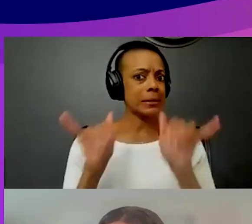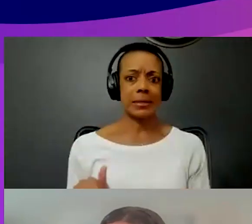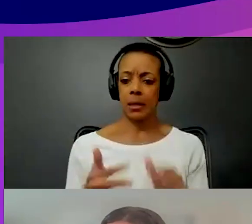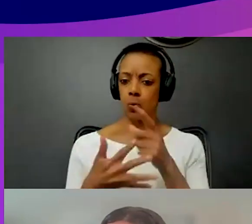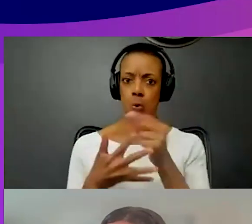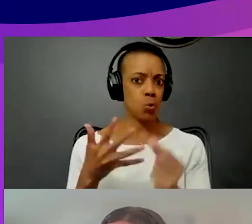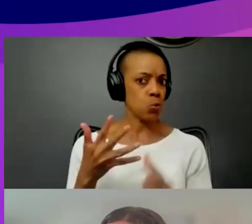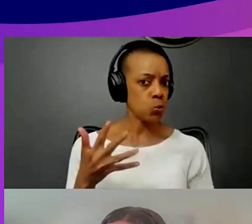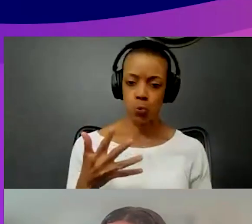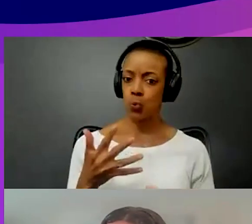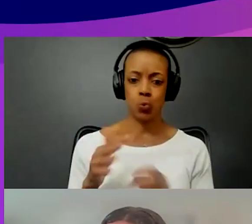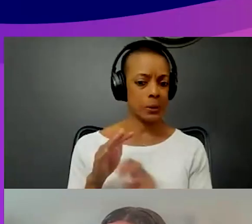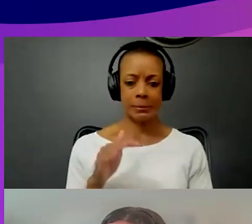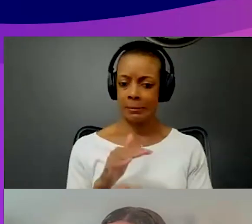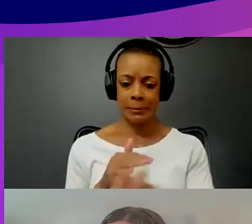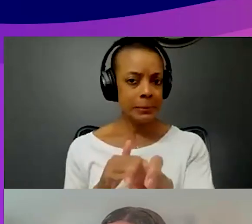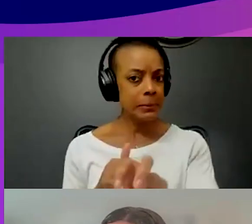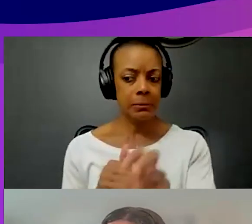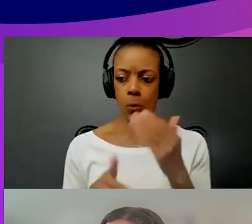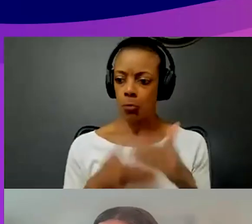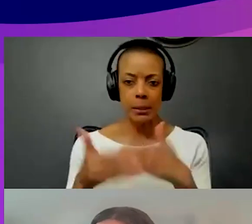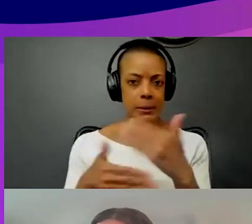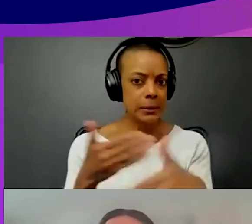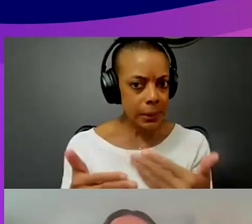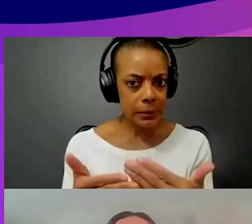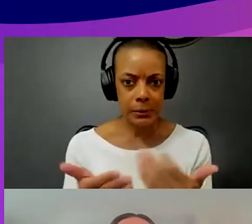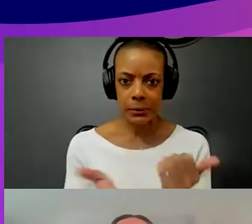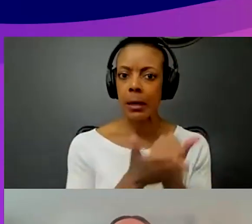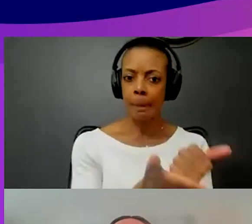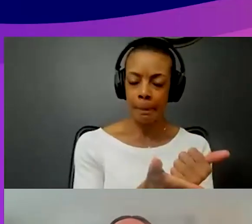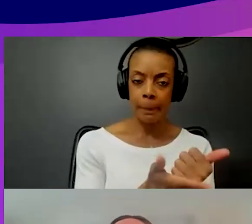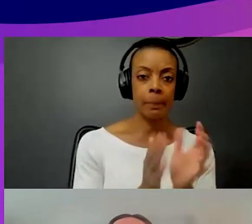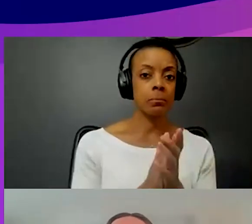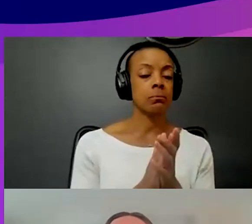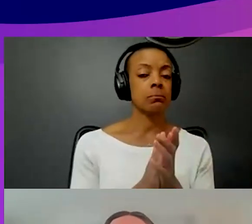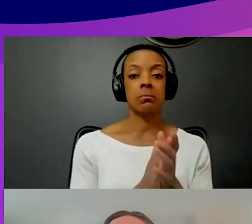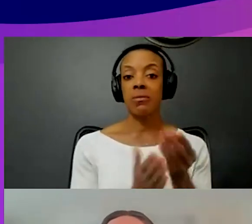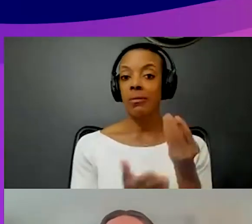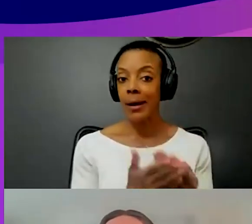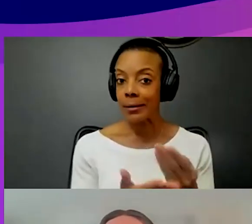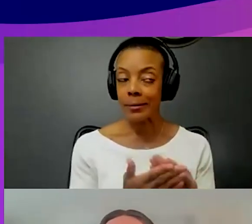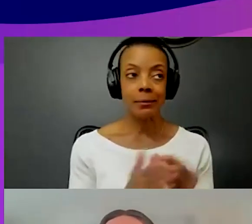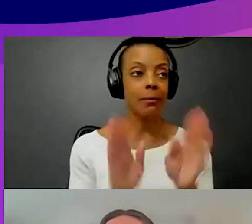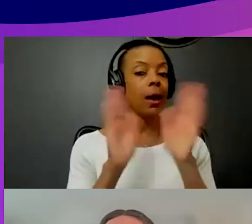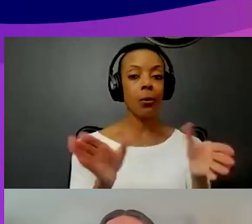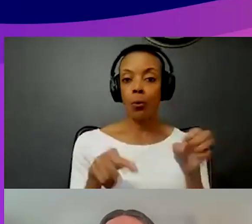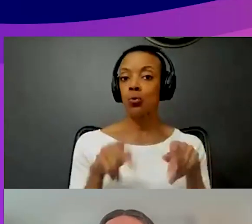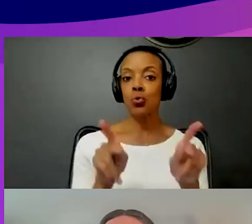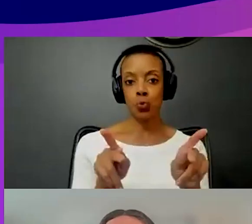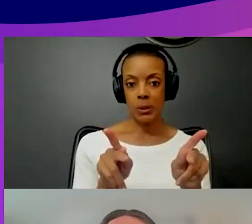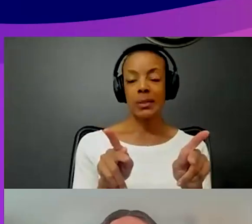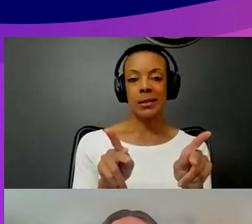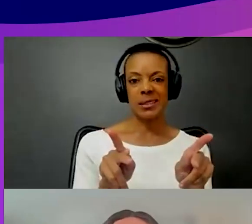contact with, and then expanding, financial and housing opportunities as well, as Lori